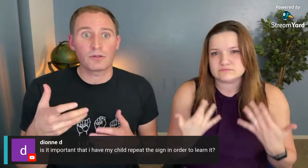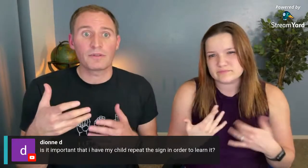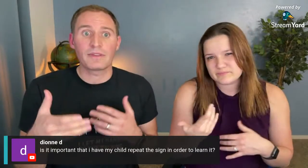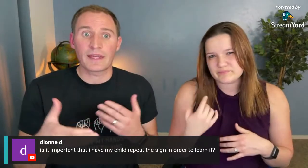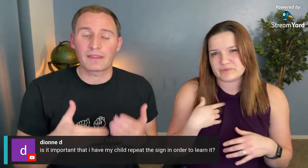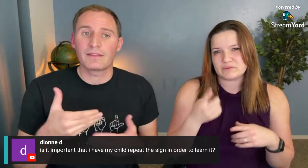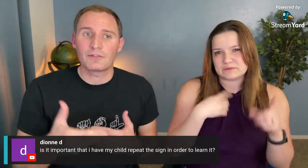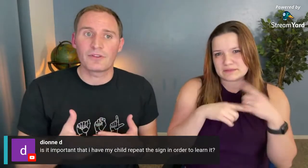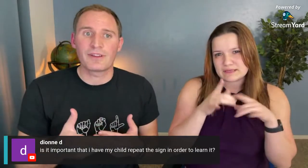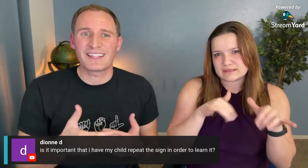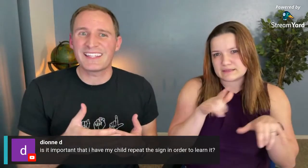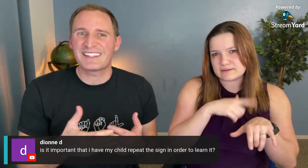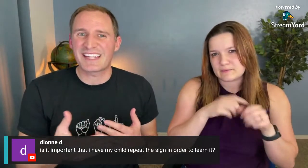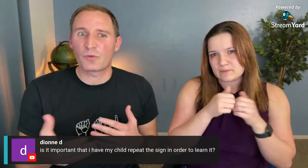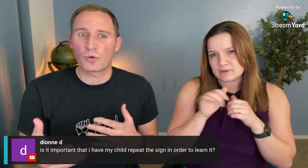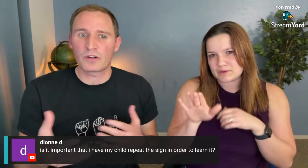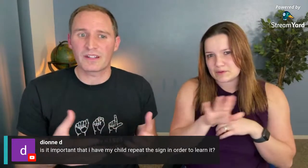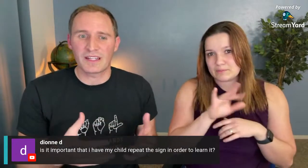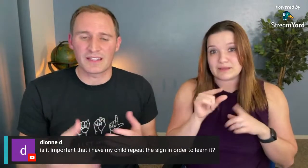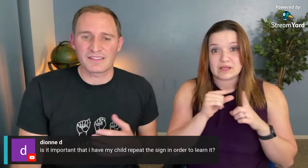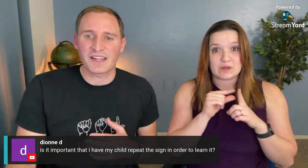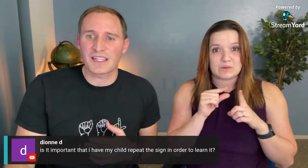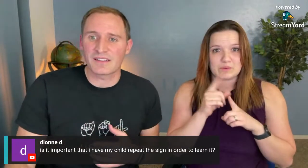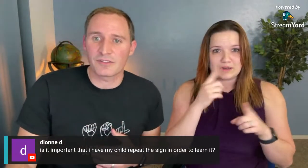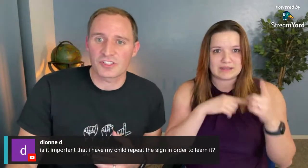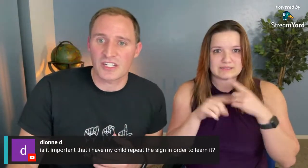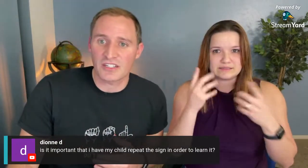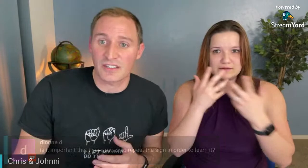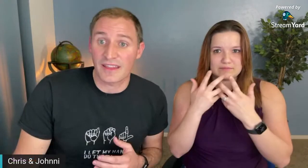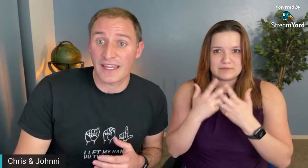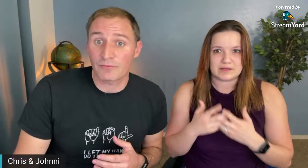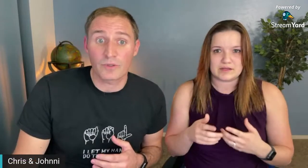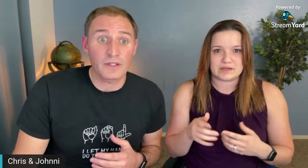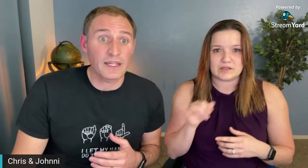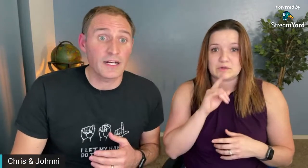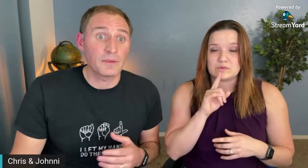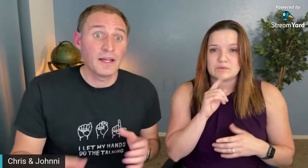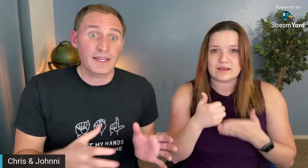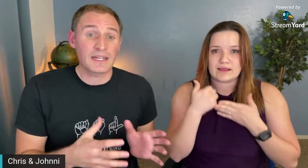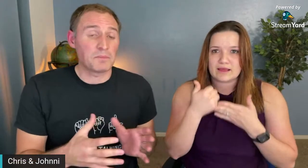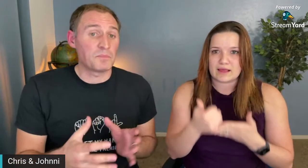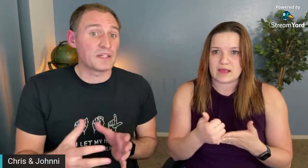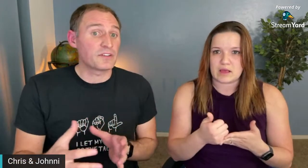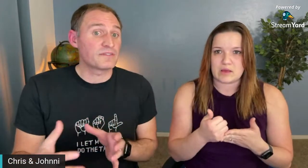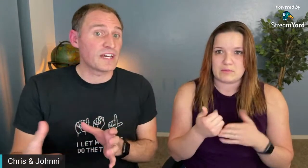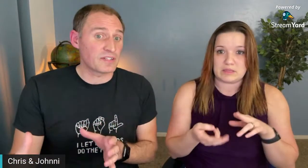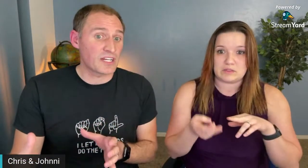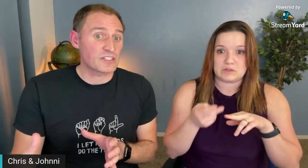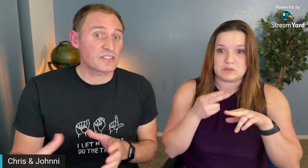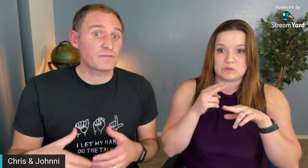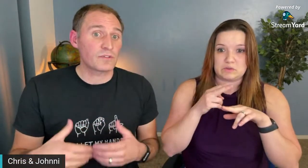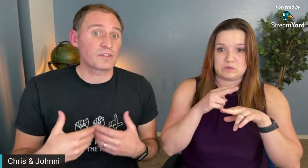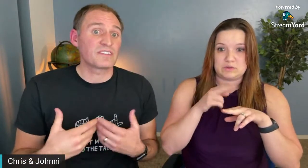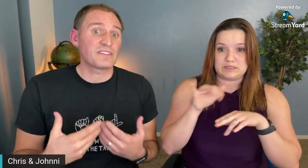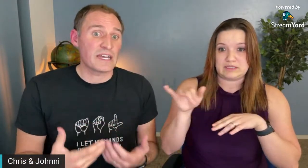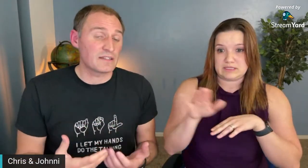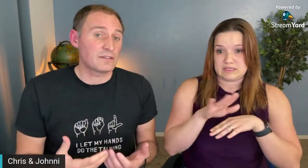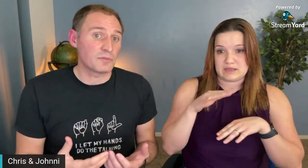so, again, it's that word and sign association, and that can really help kind of build the foundation for signing to them